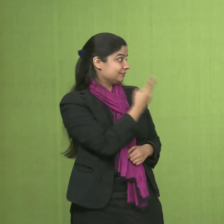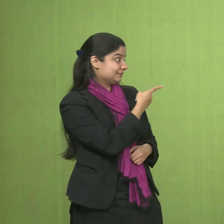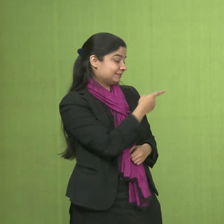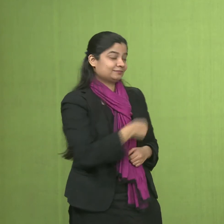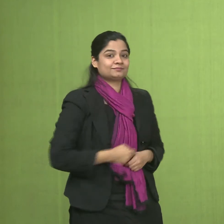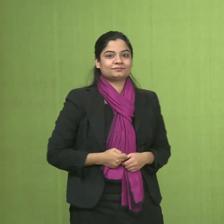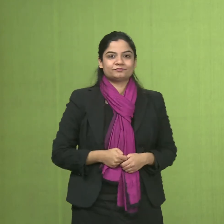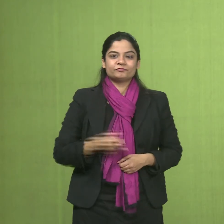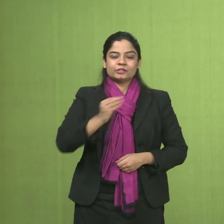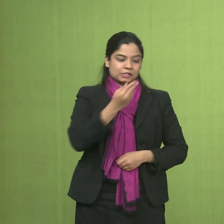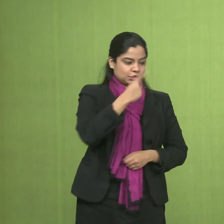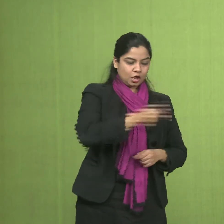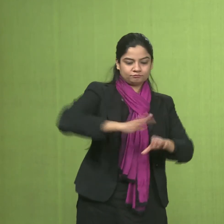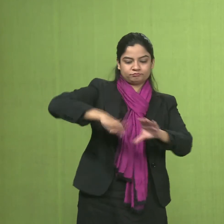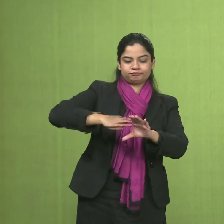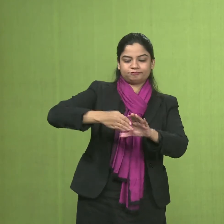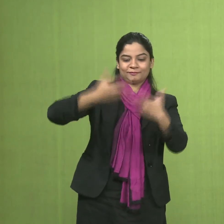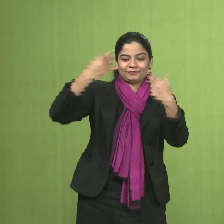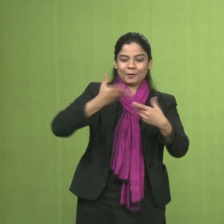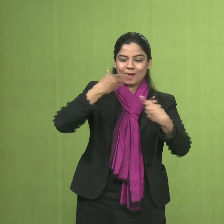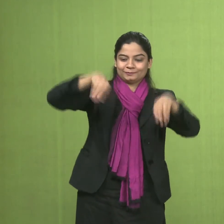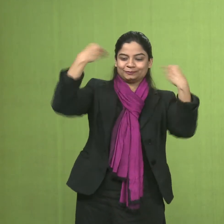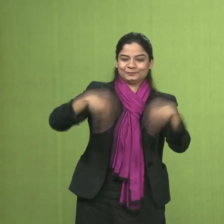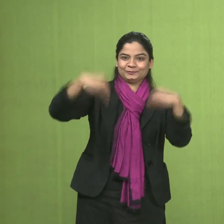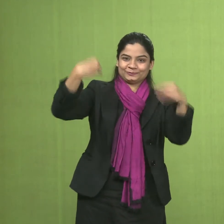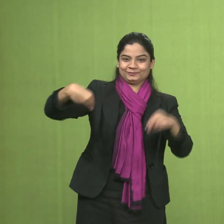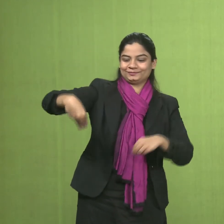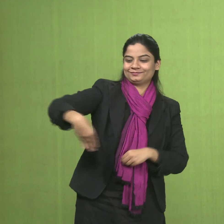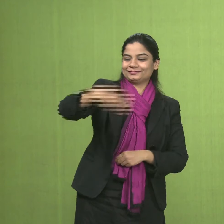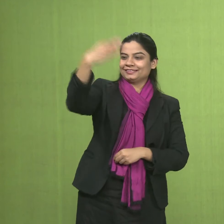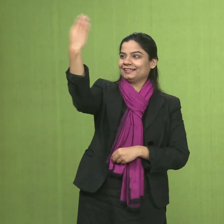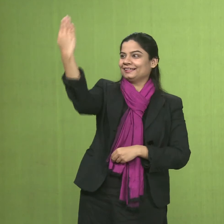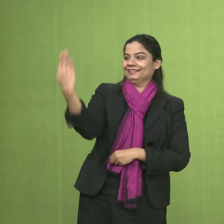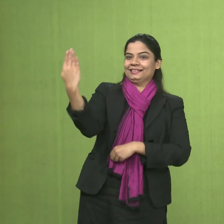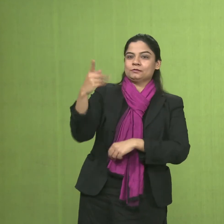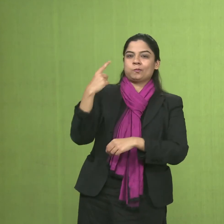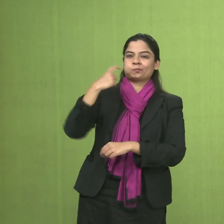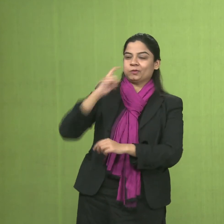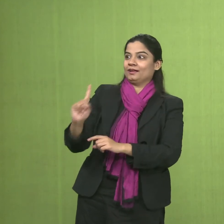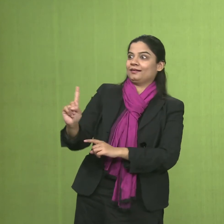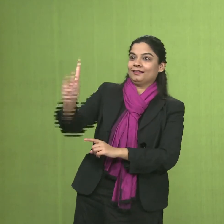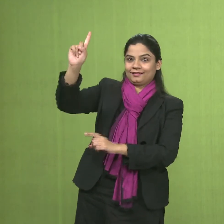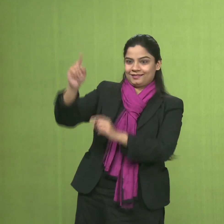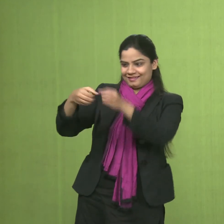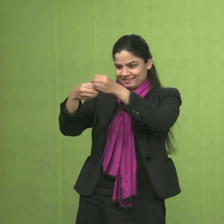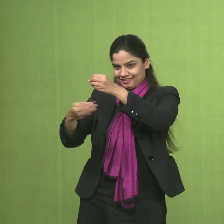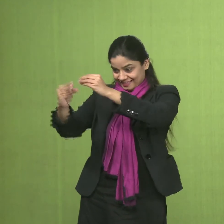see from the picture, always once your knives have been cleaned, don't hang them in a position where the blade